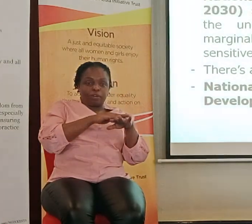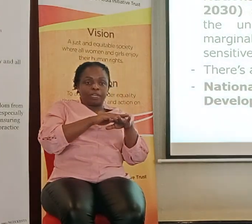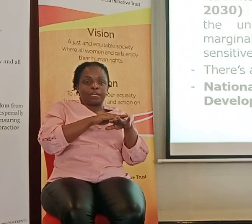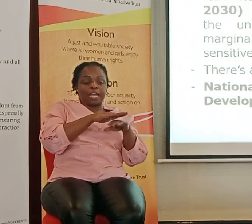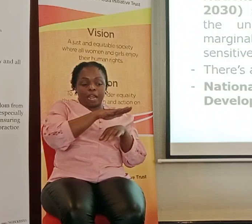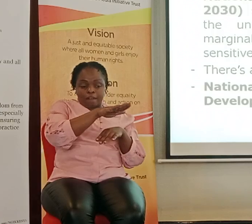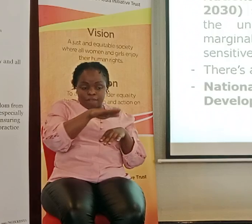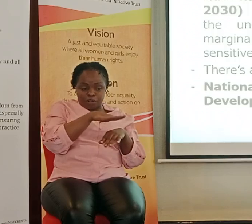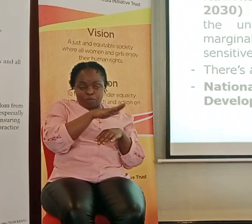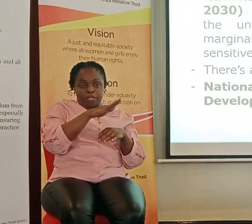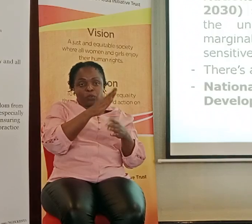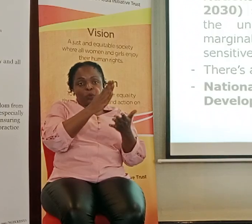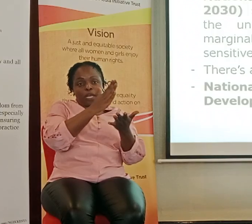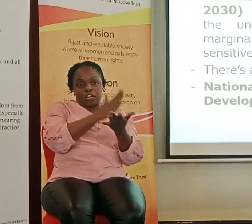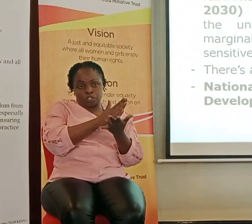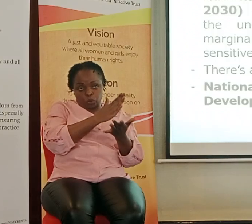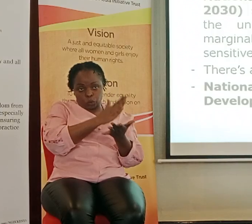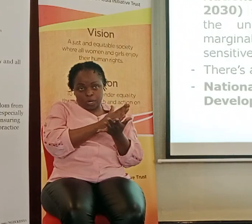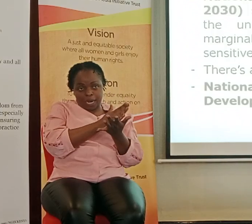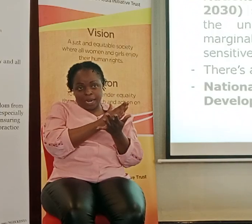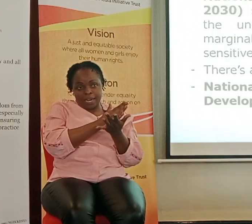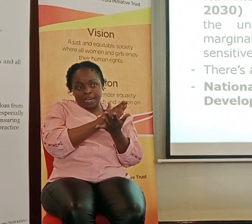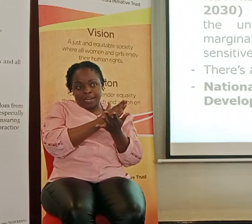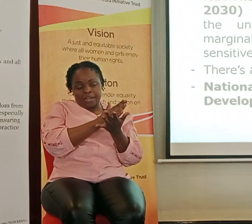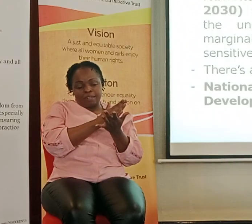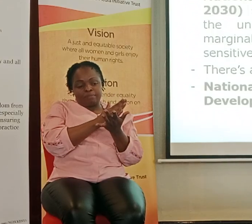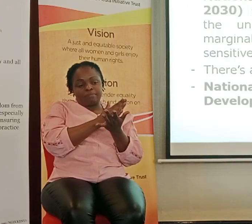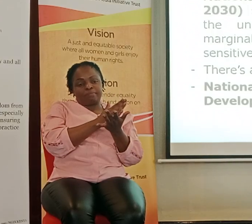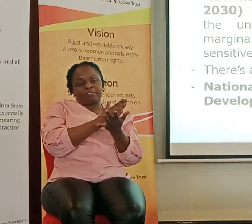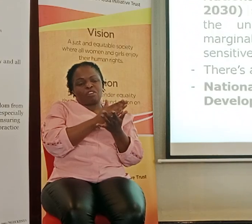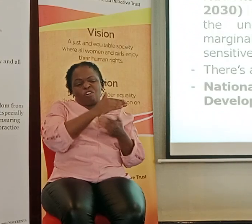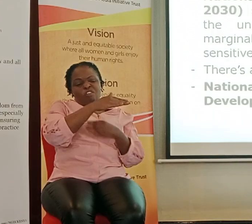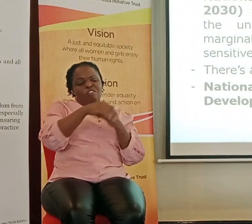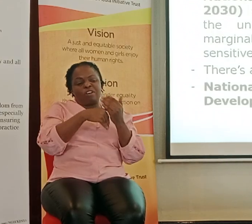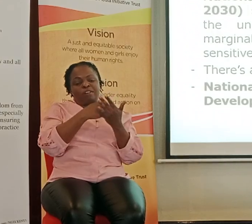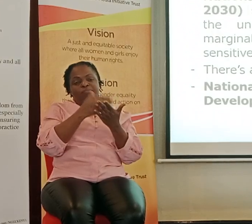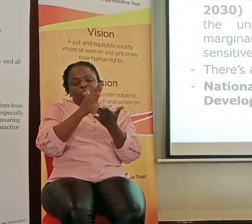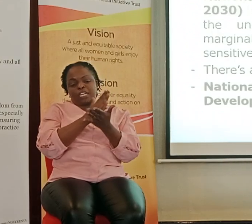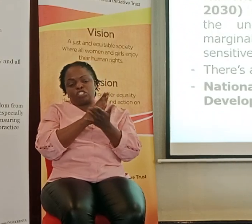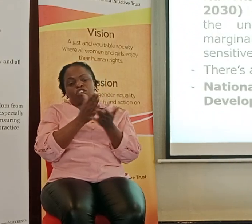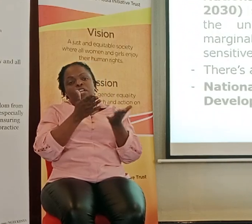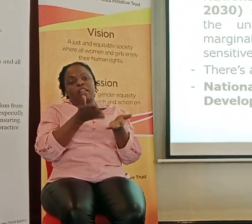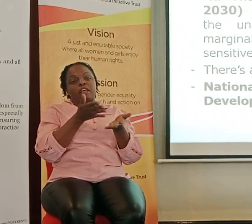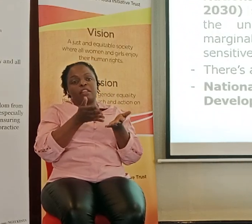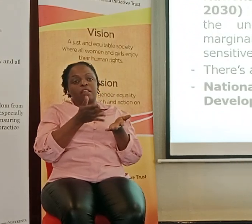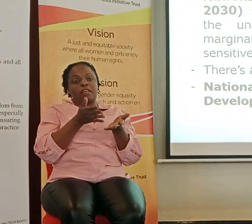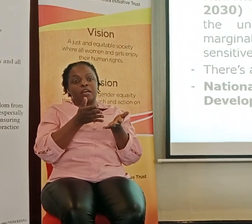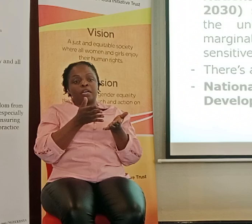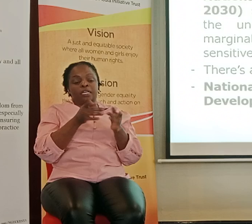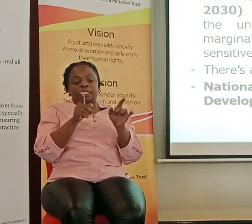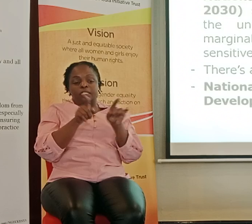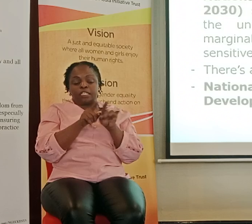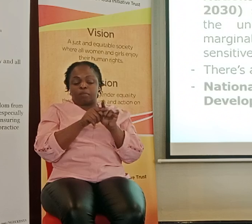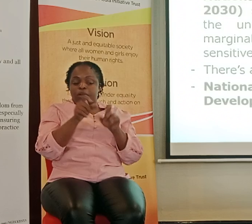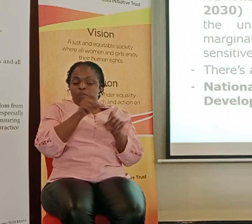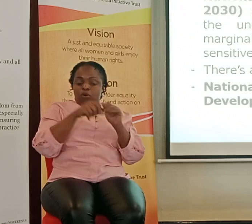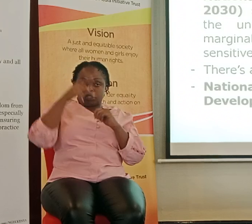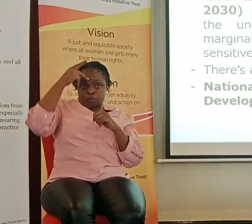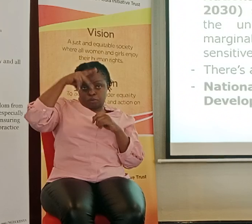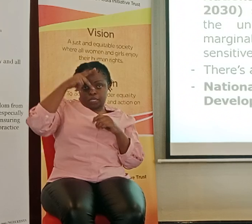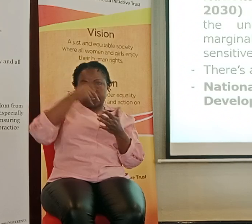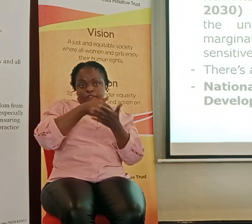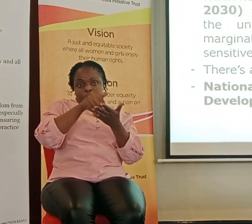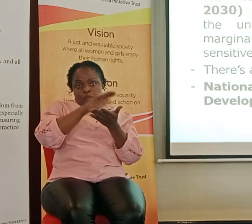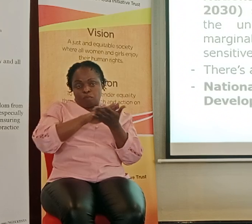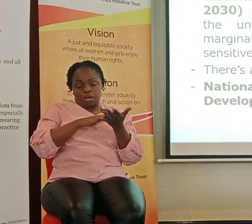just ensuring that they cut across all the sectors. So in terms of the policy framework, I